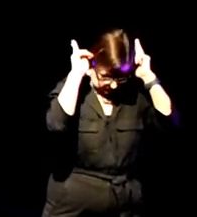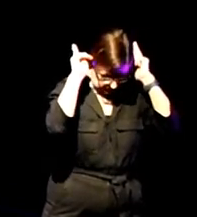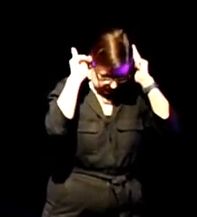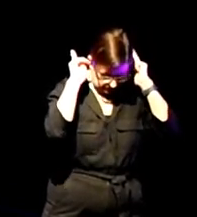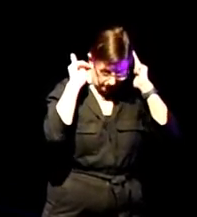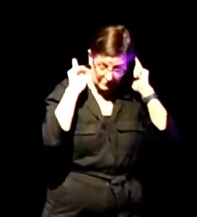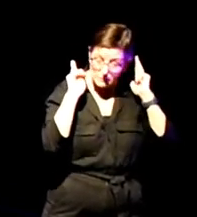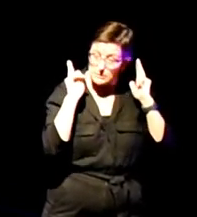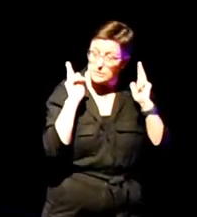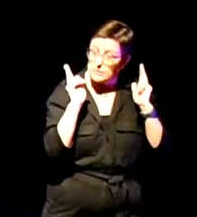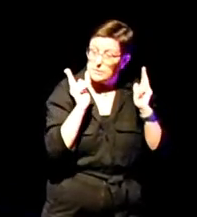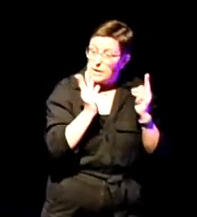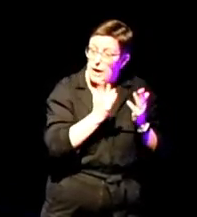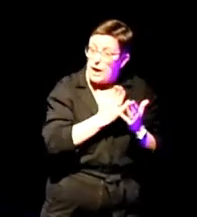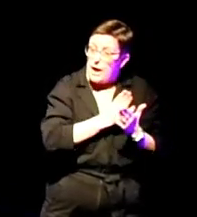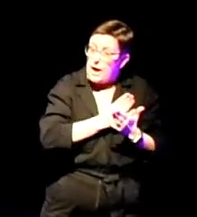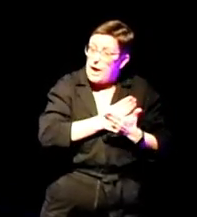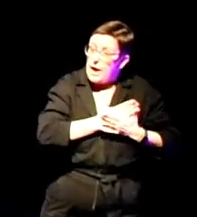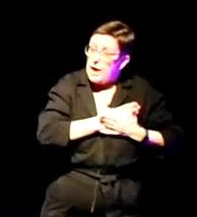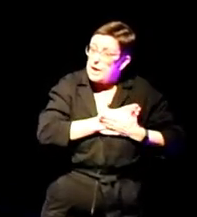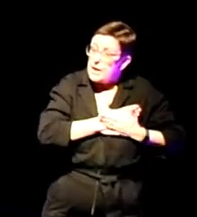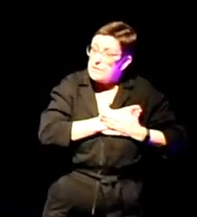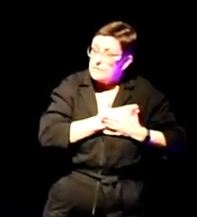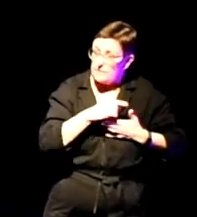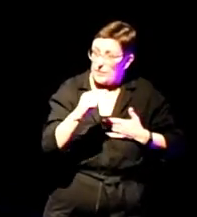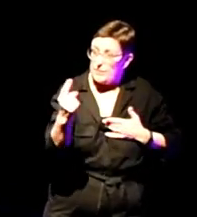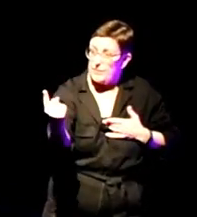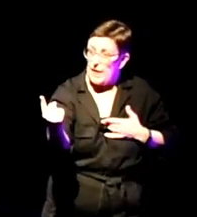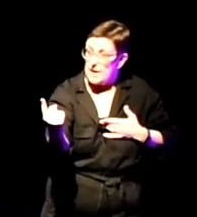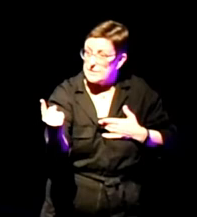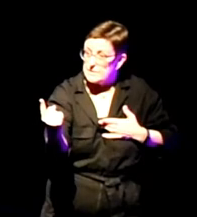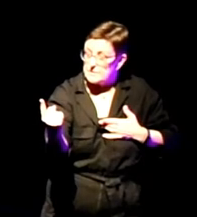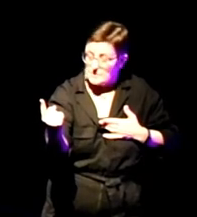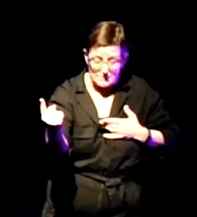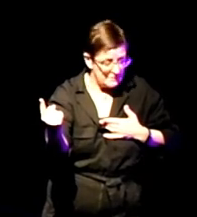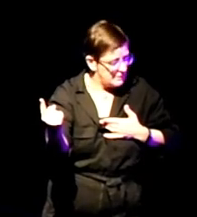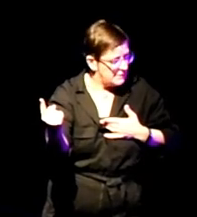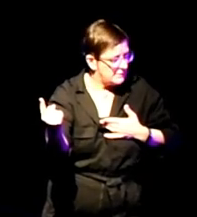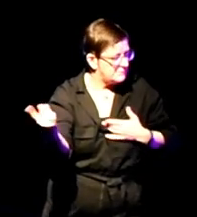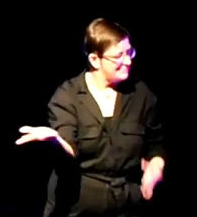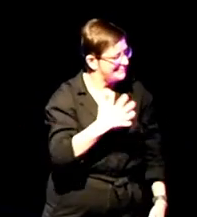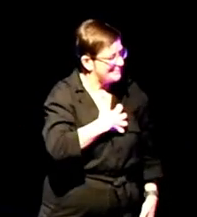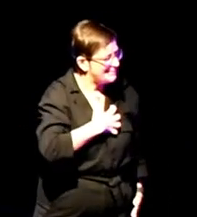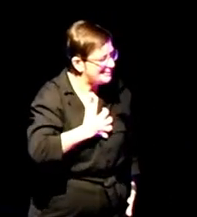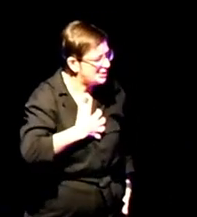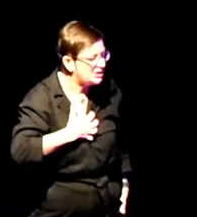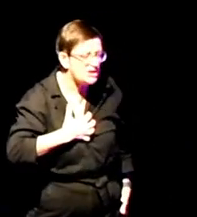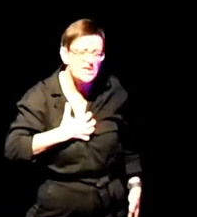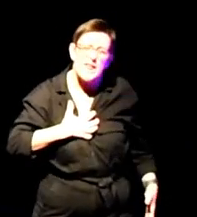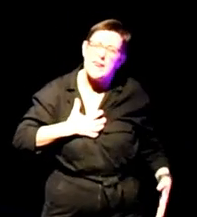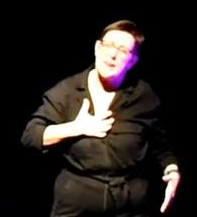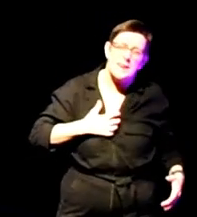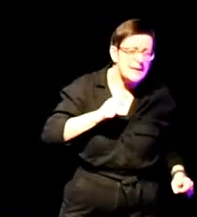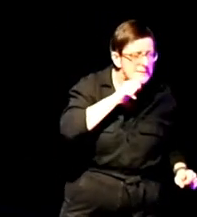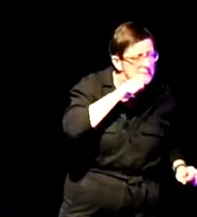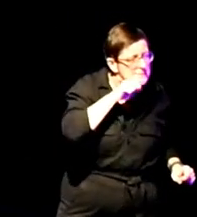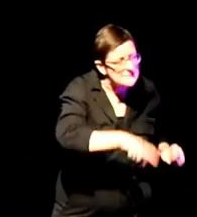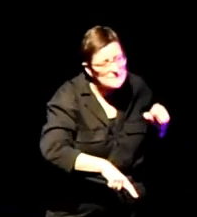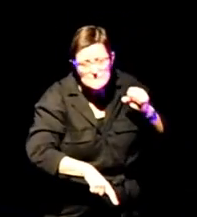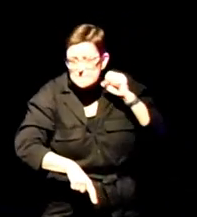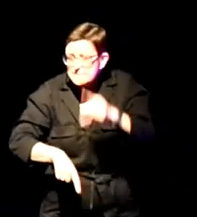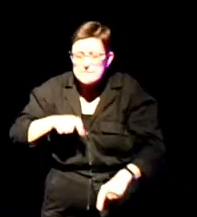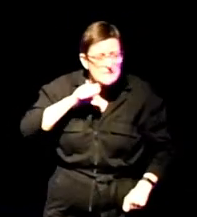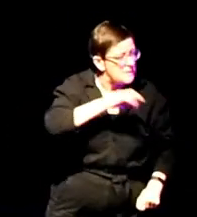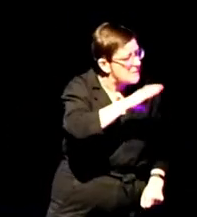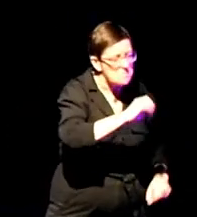I love that of what I love. I am so jealous. I could spit at all the men who